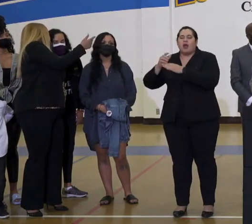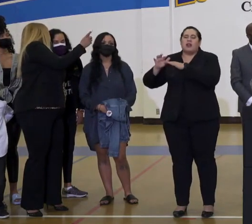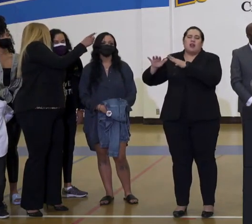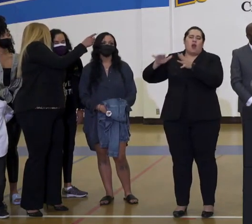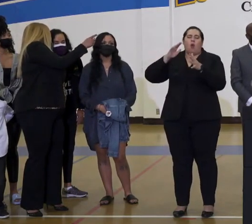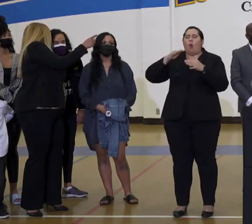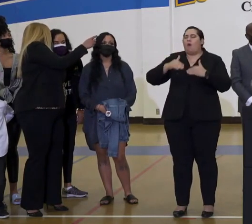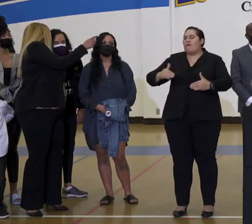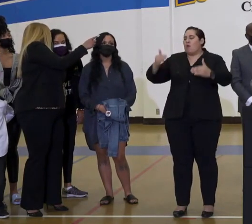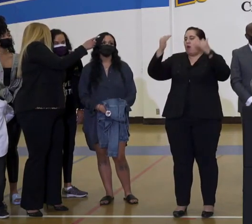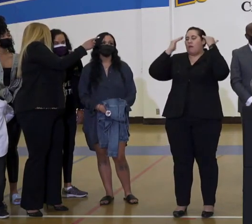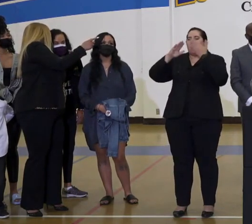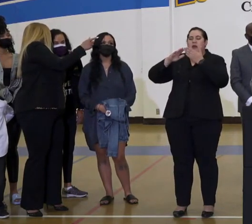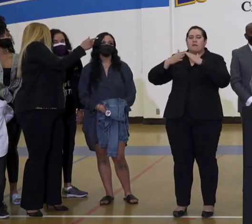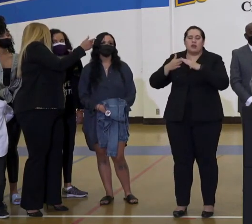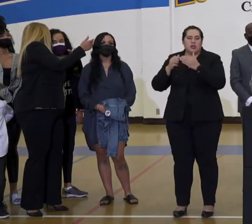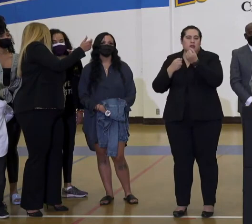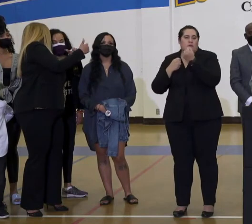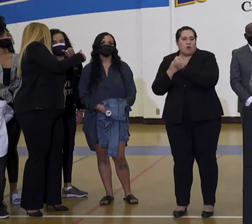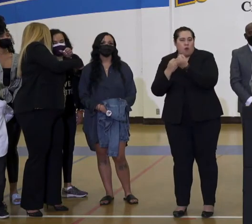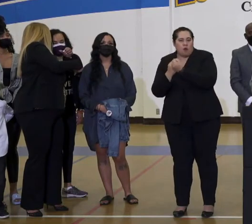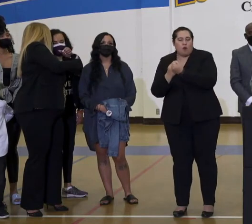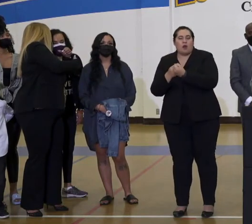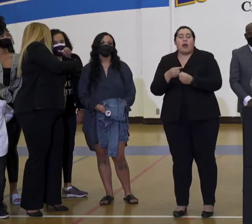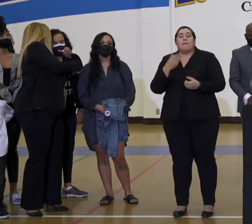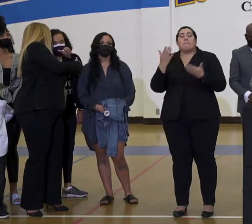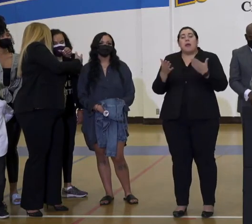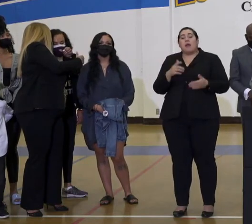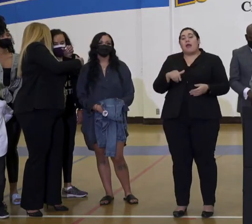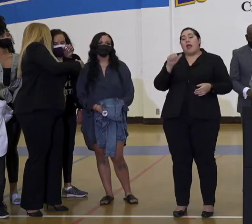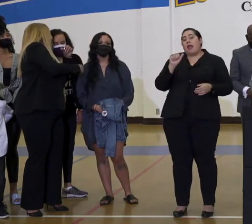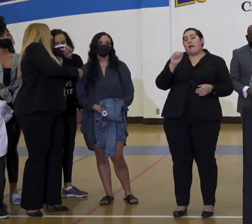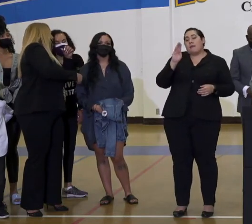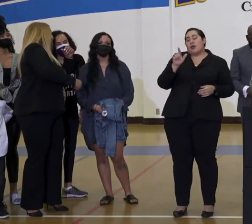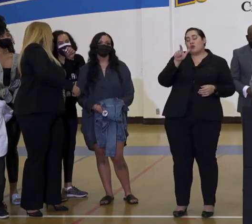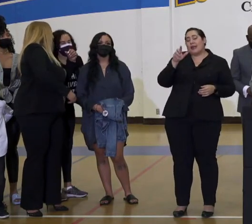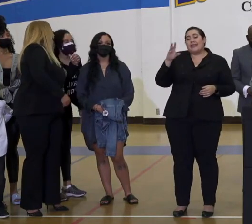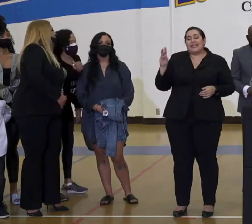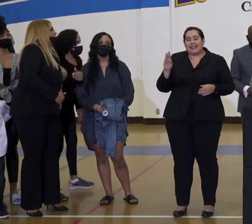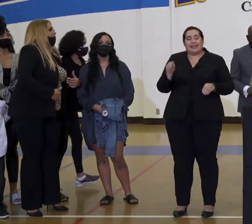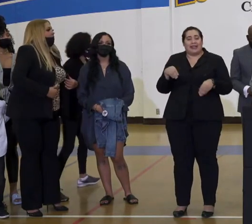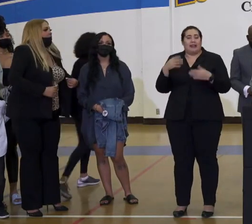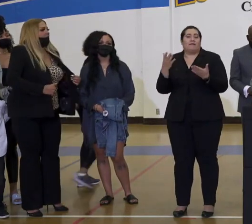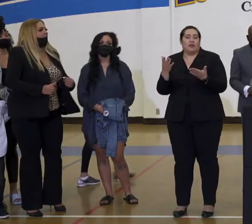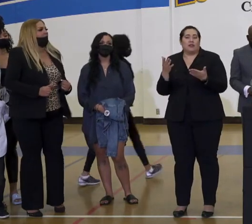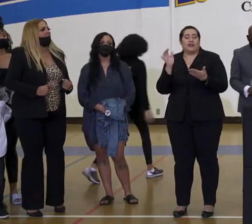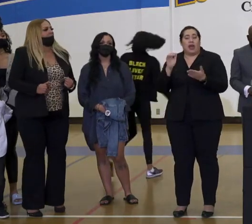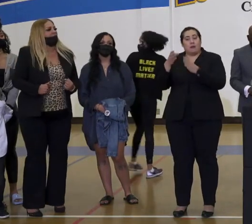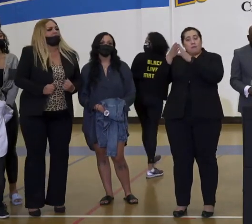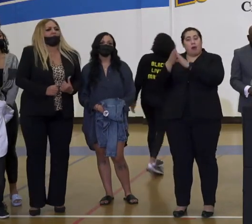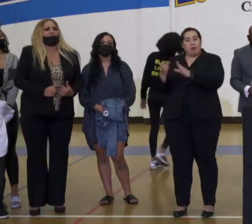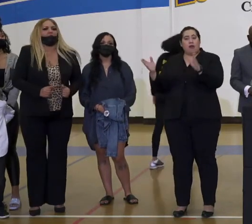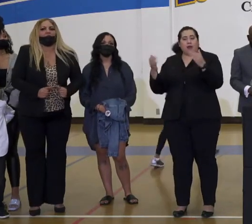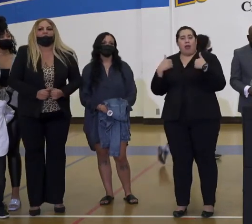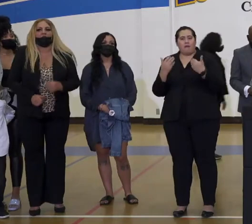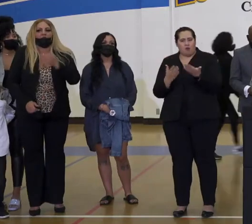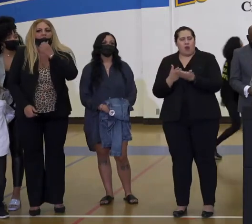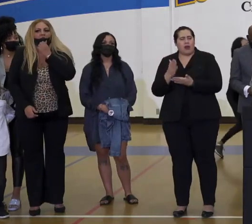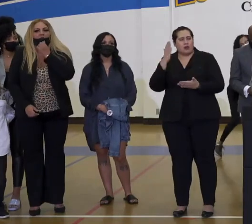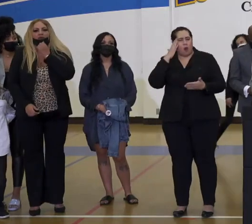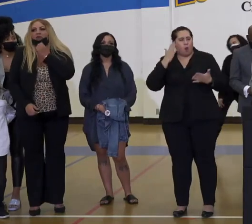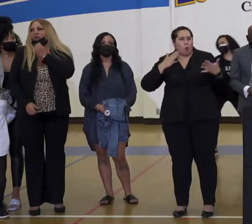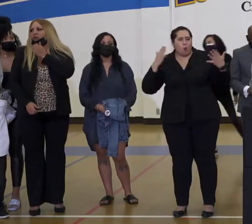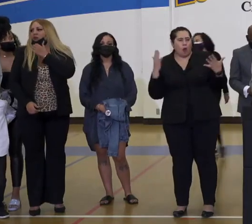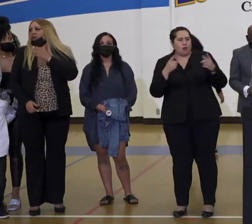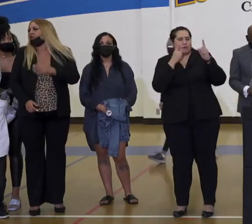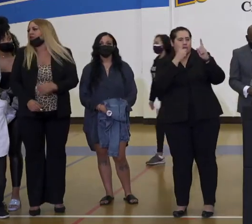overwhelming community and organizational support, AB 26 delivers on my belief that the public has a right to know what